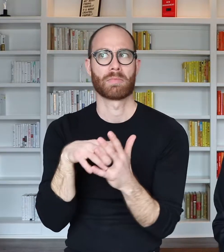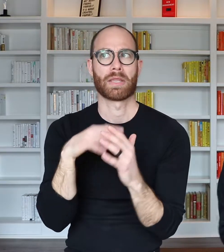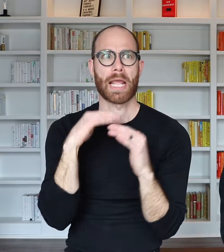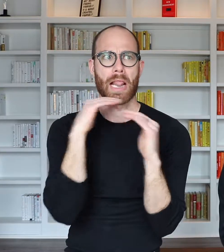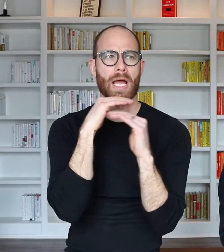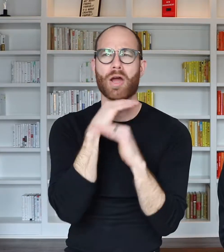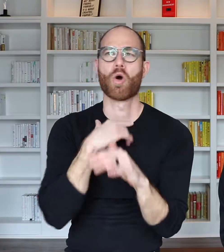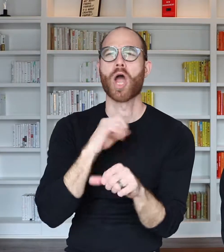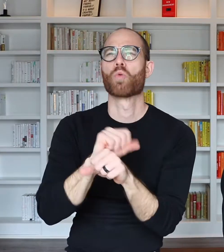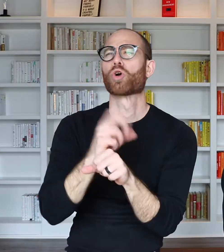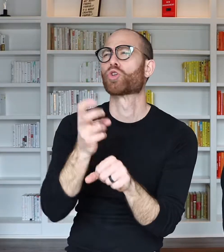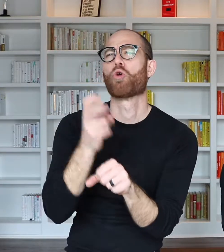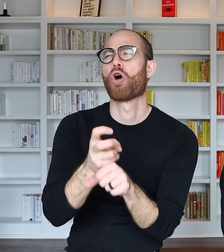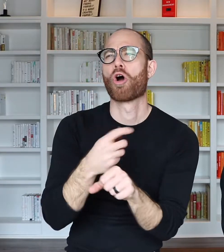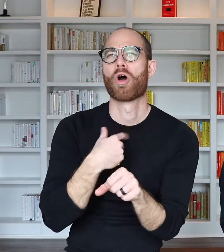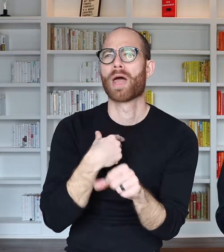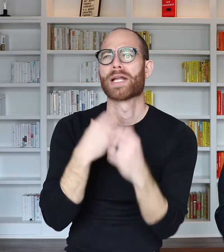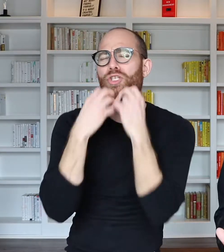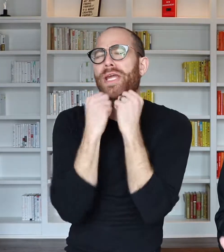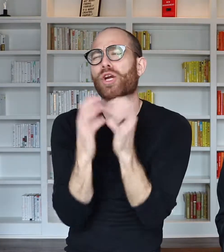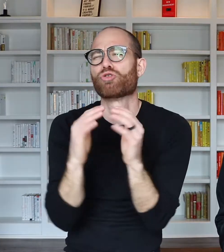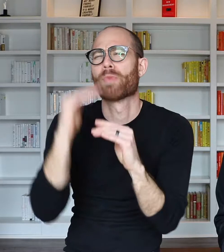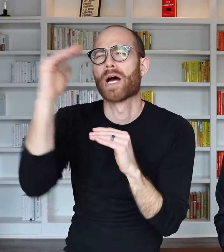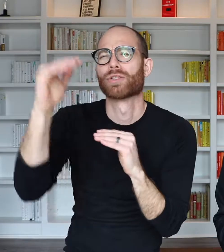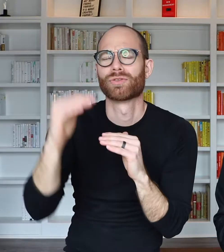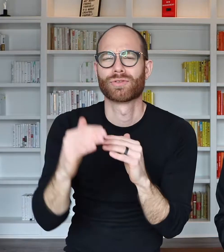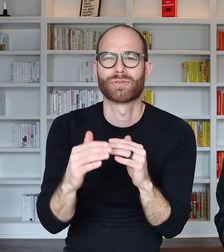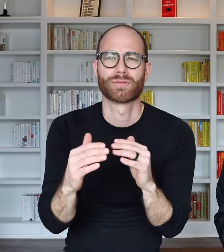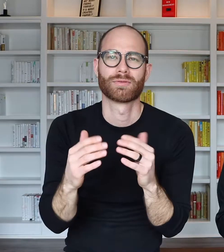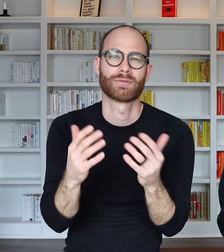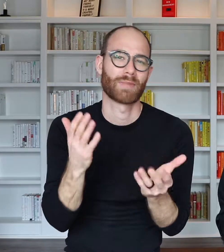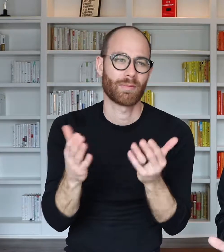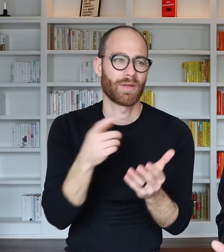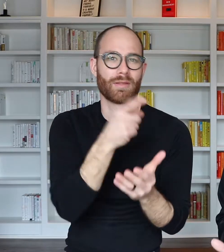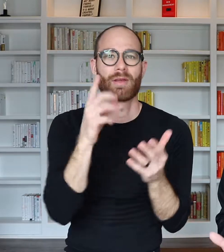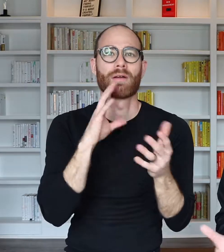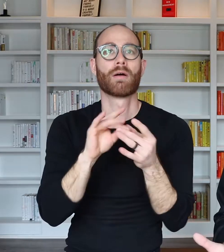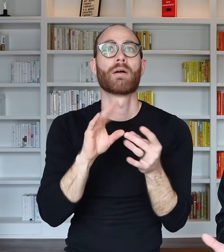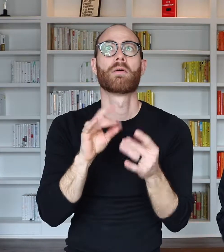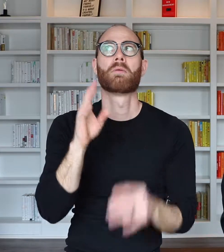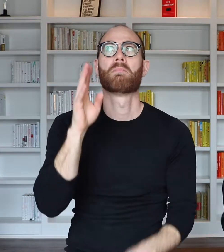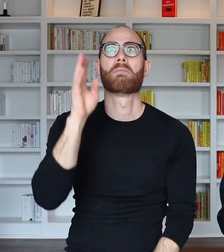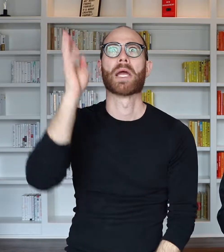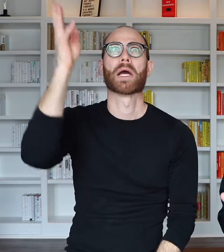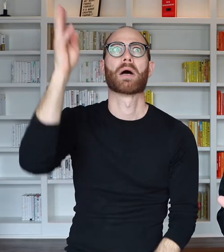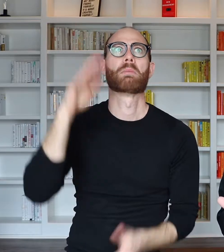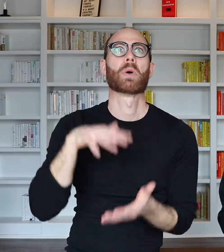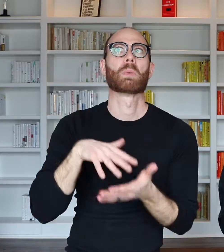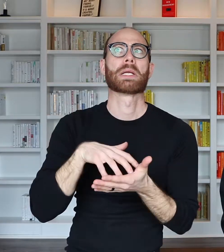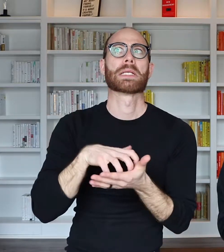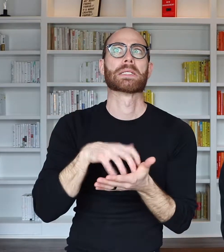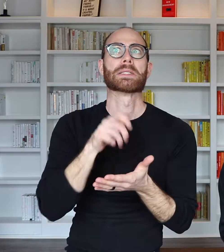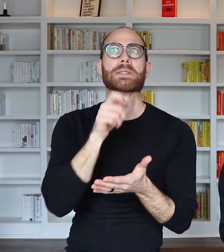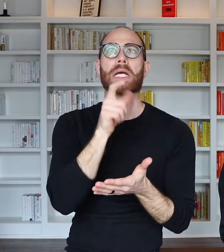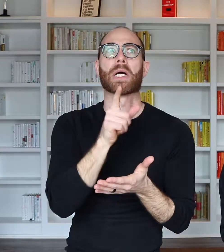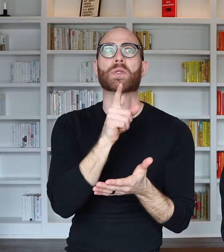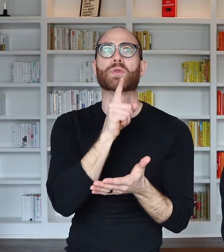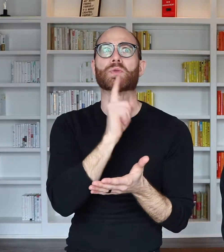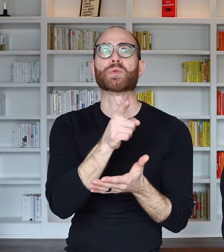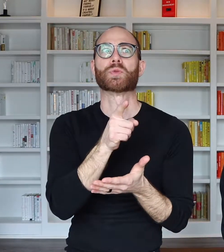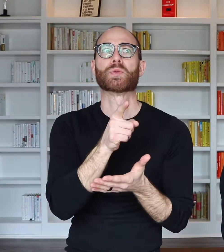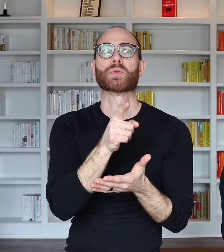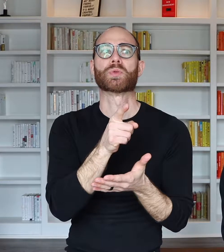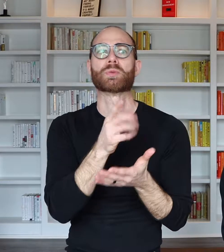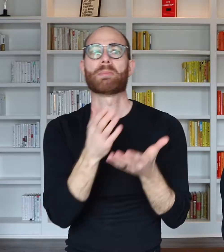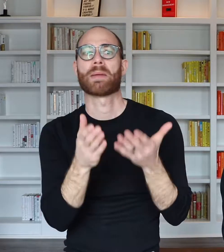too hard or they care too much. Or they'll talk about how you should just make up a weakness that isn't really a deal killer and